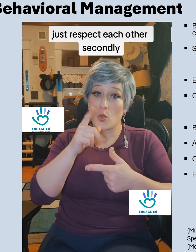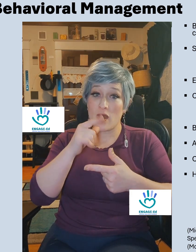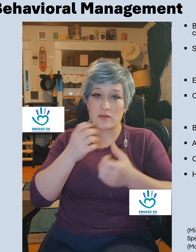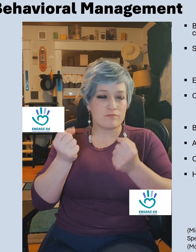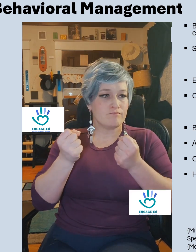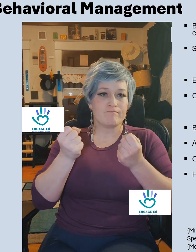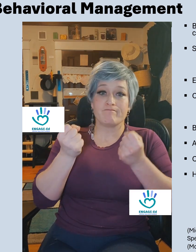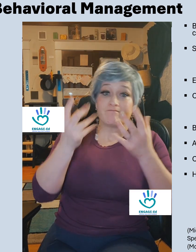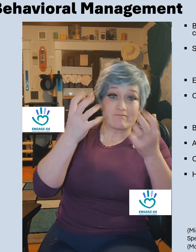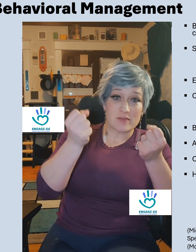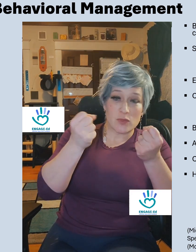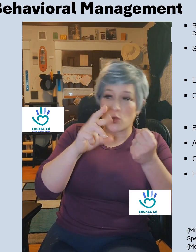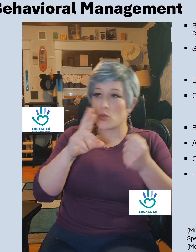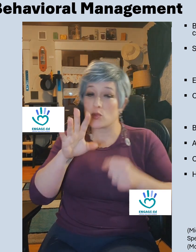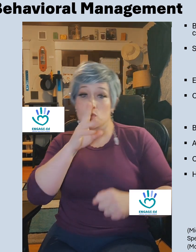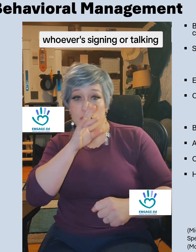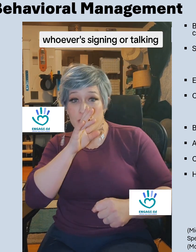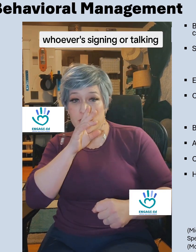Secondly,